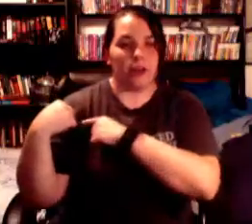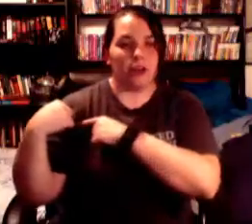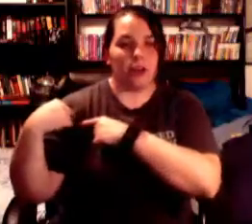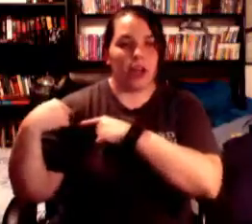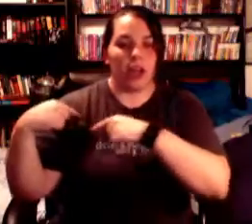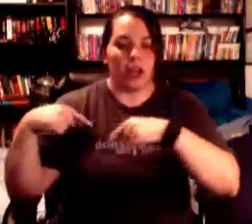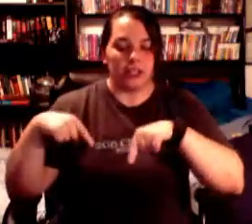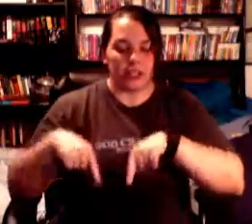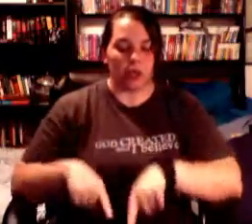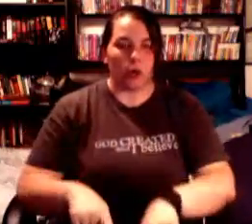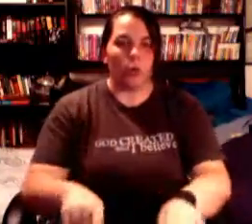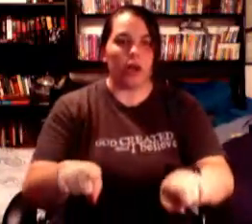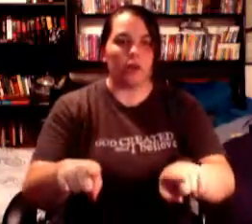here. It's like while.